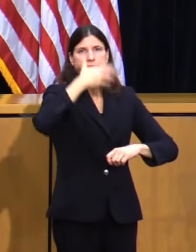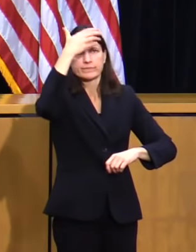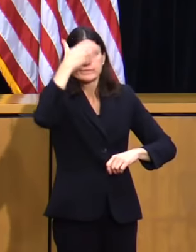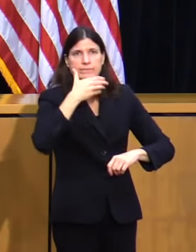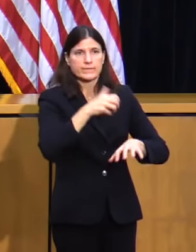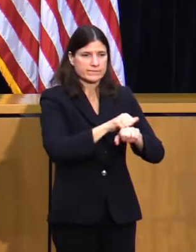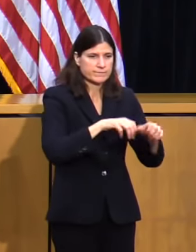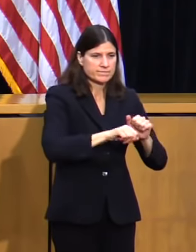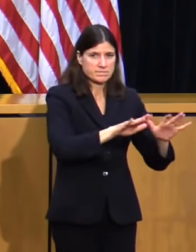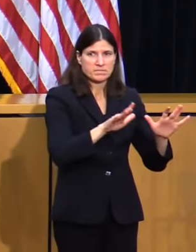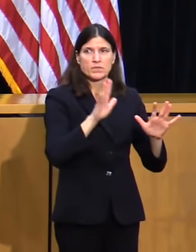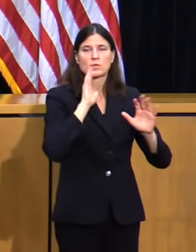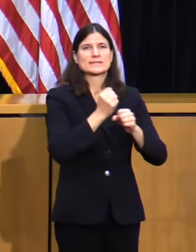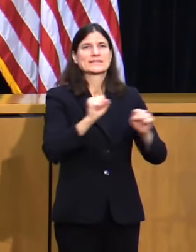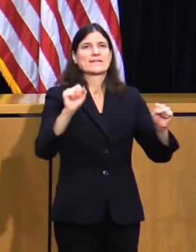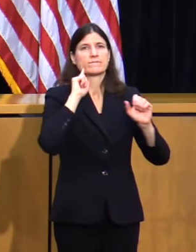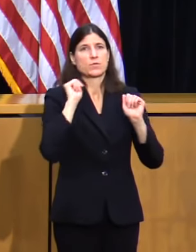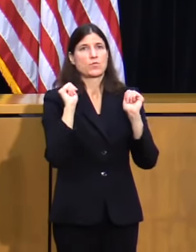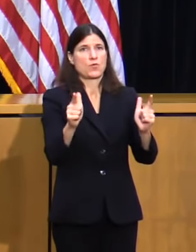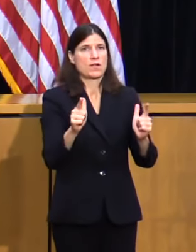to pass it to Dr. Eric Dixon.